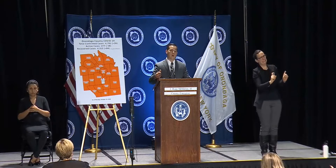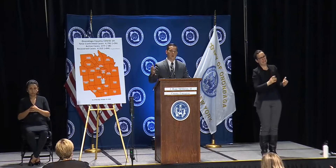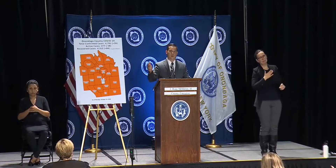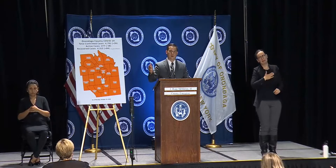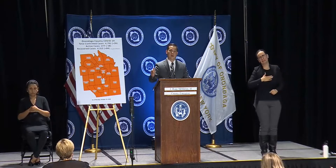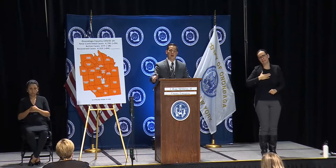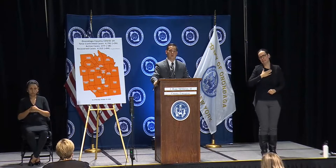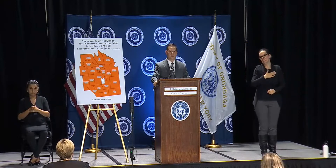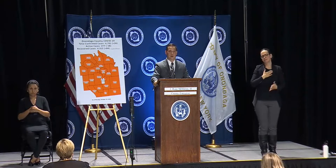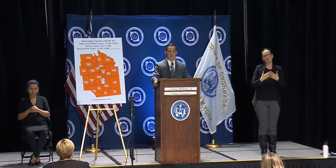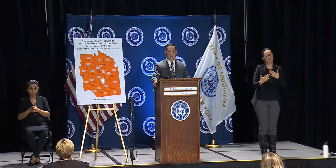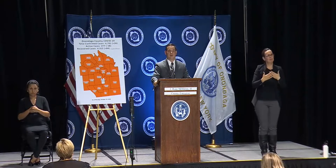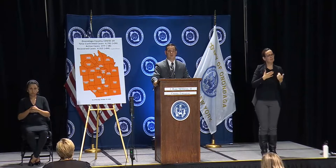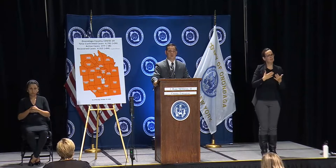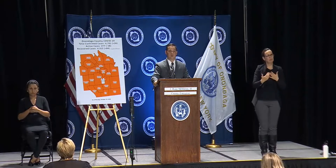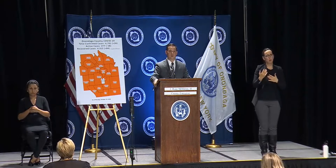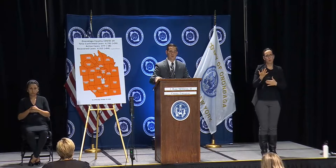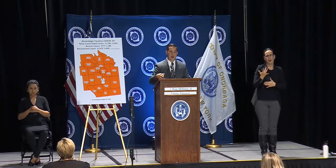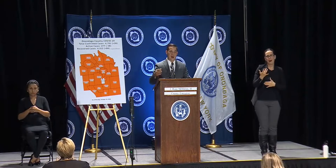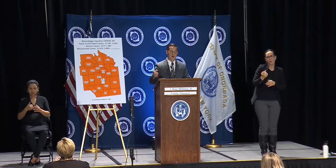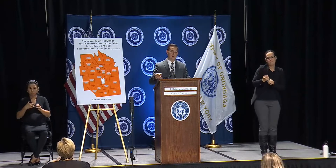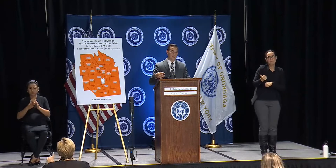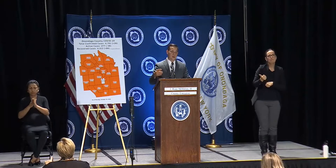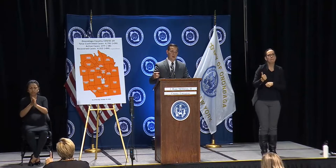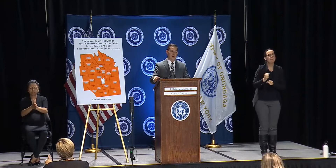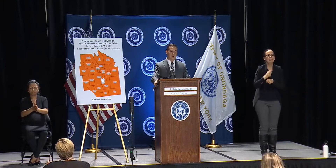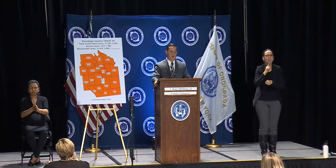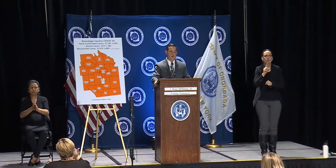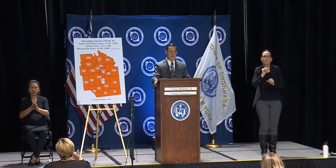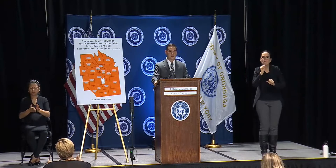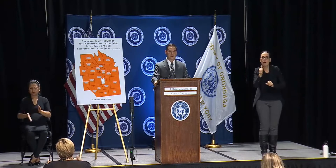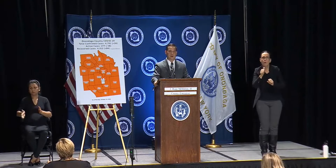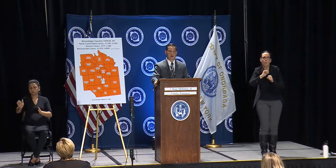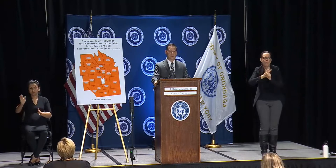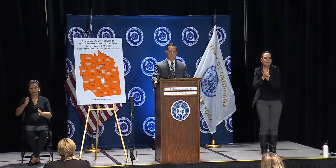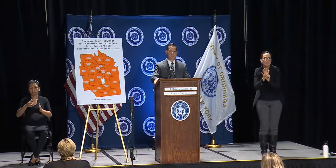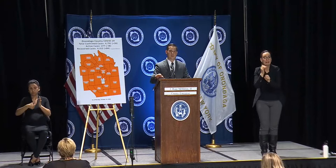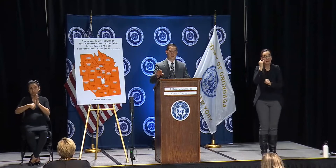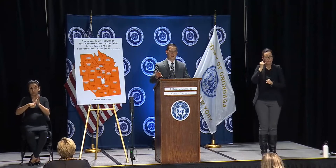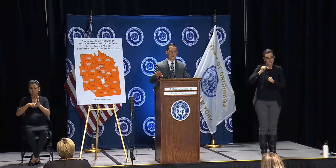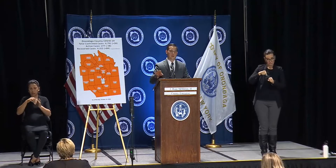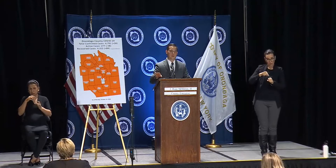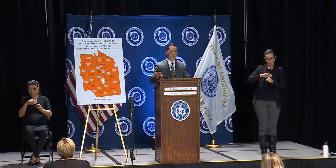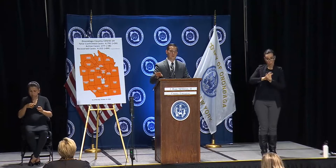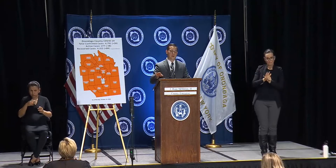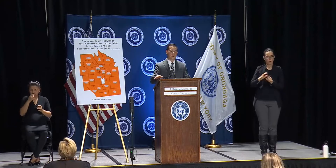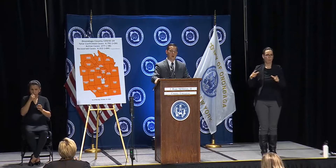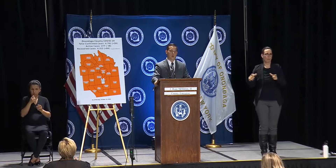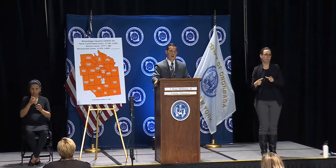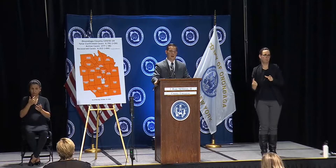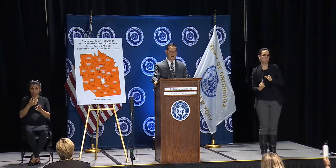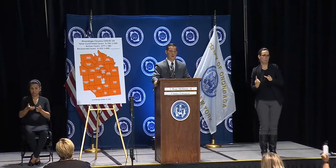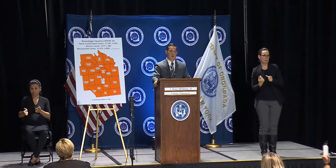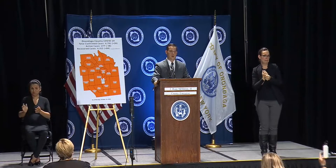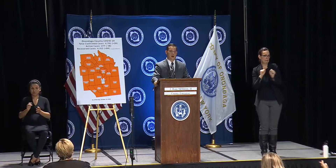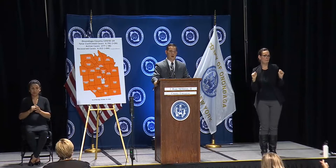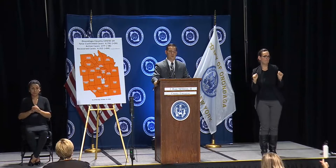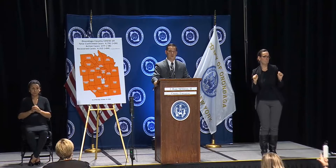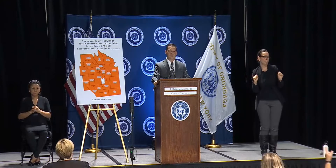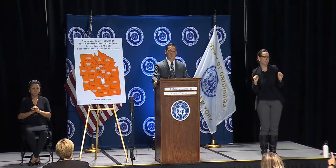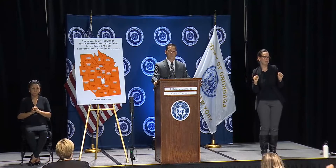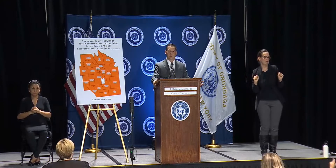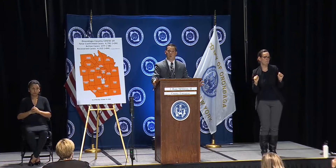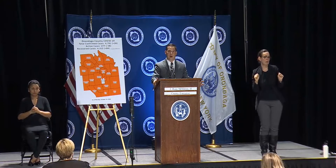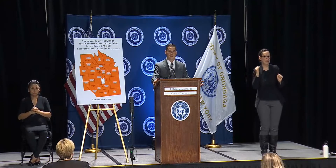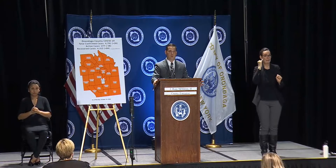rule out COVID and get on with your daily lives. And if we do that, we'll see our cases stay low right now,